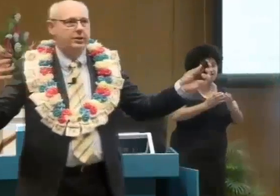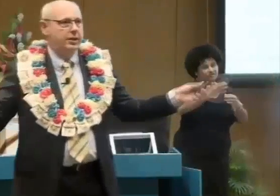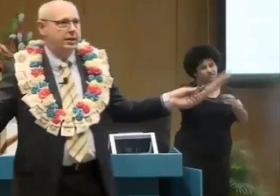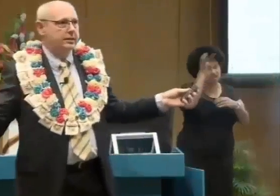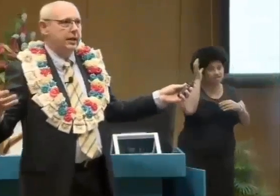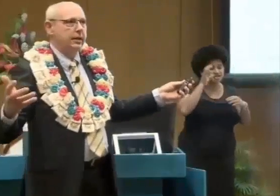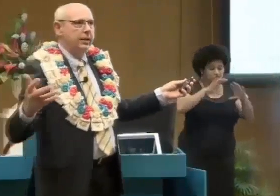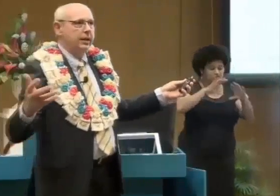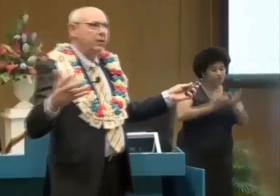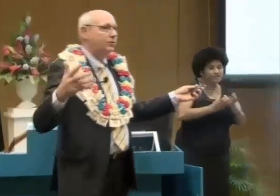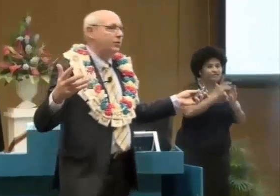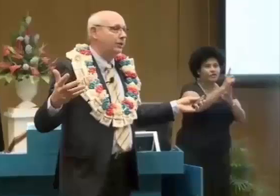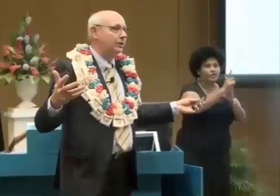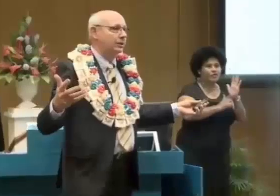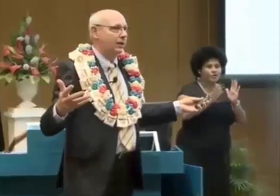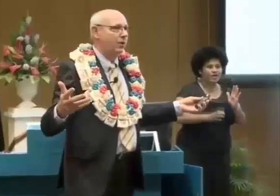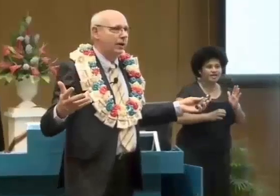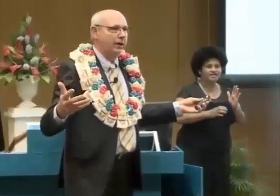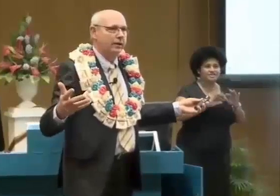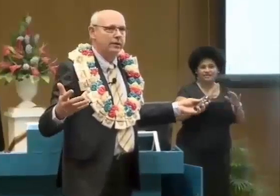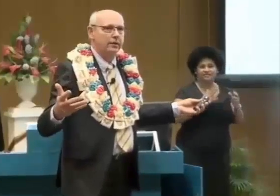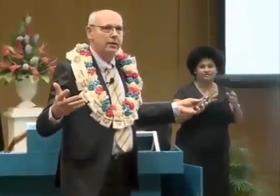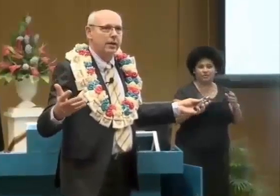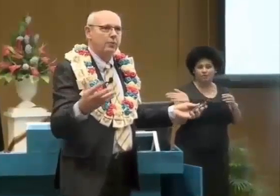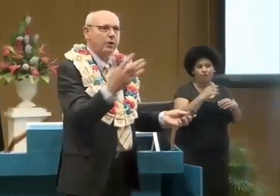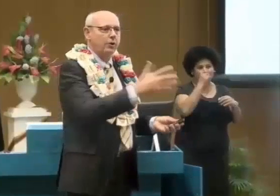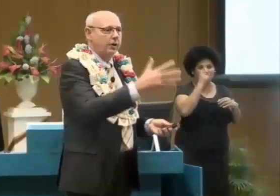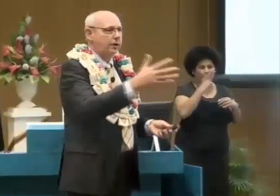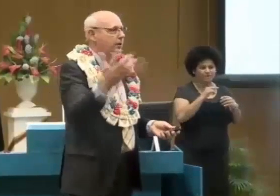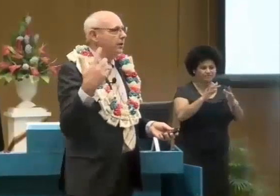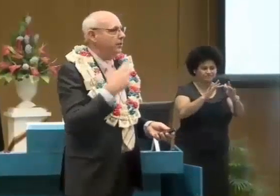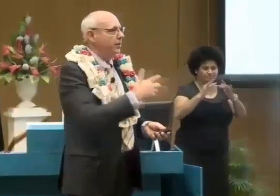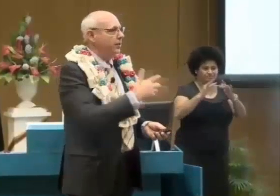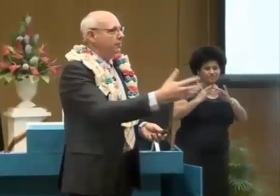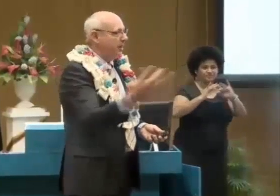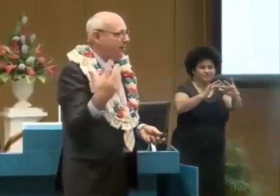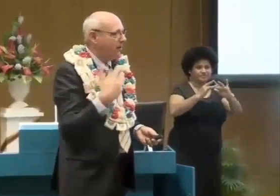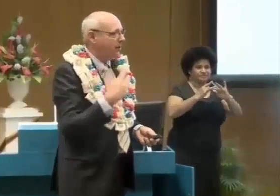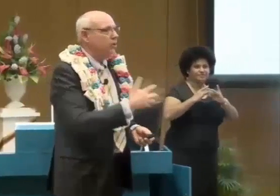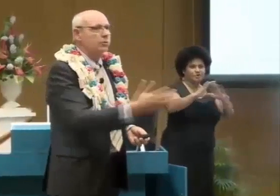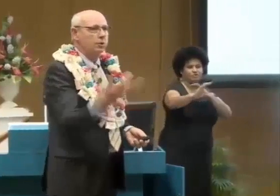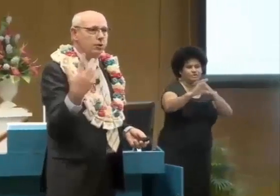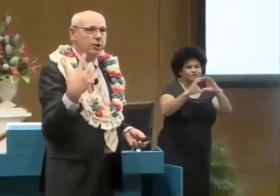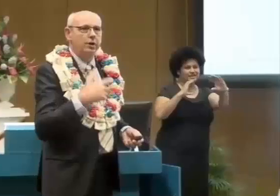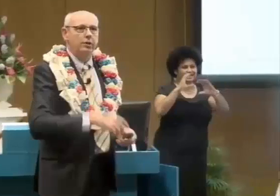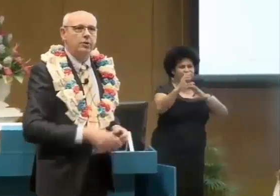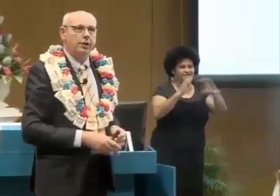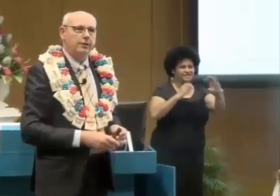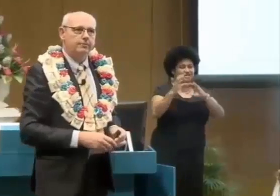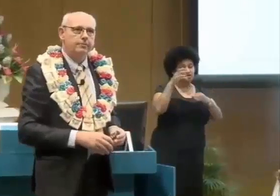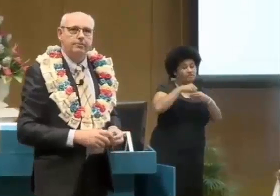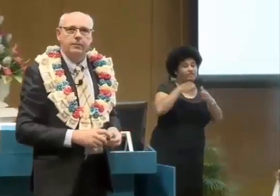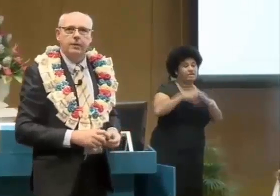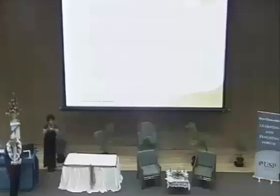of engineers. And they don't all do things in the same way. And we're learning that we're part of a global learning